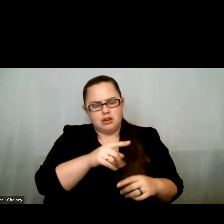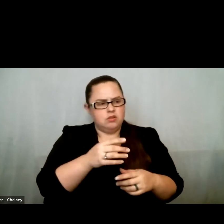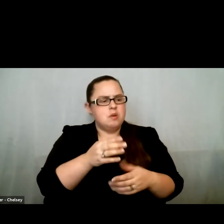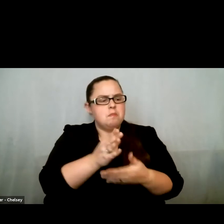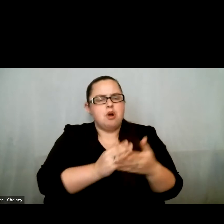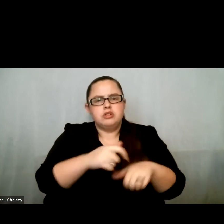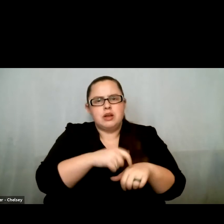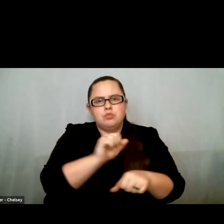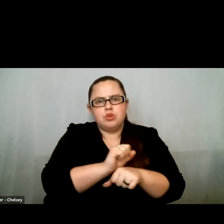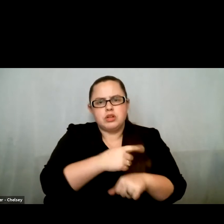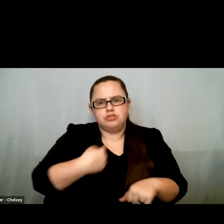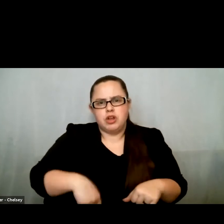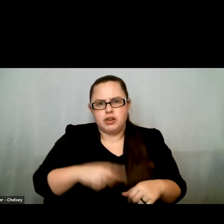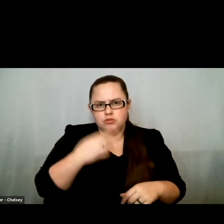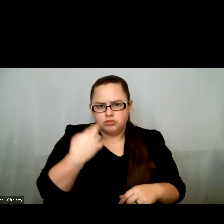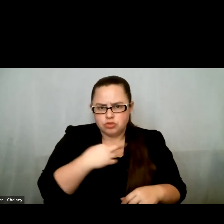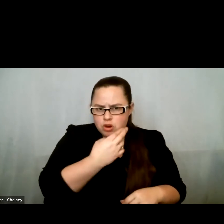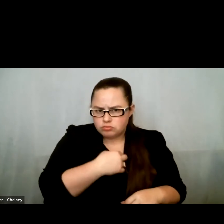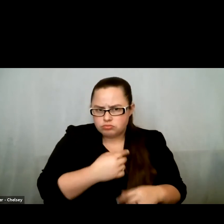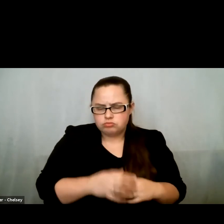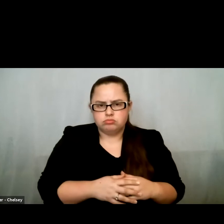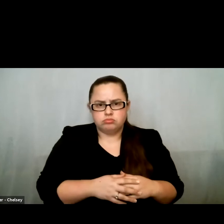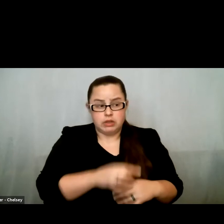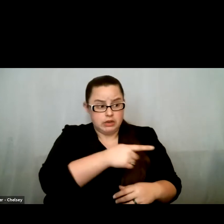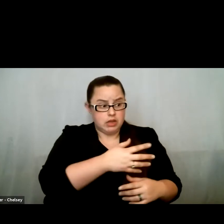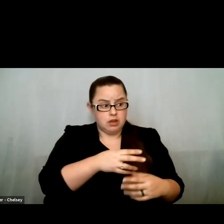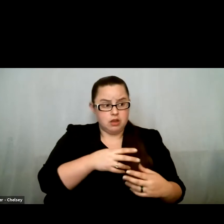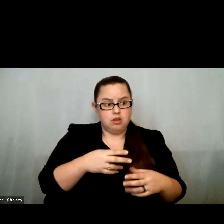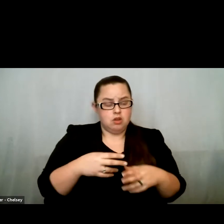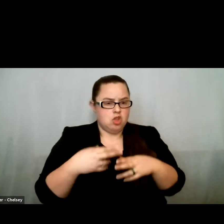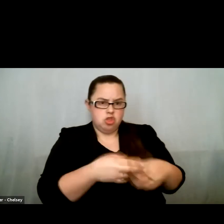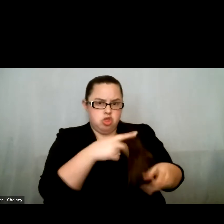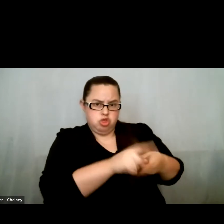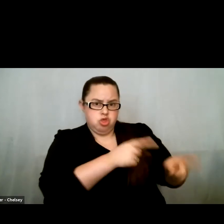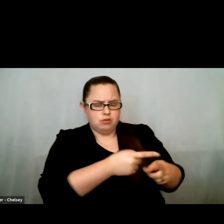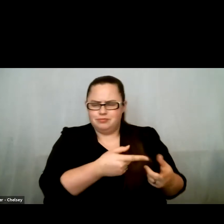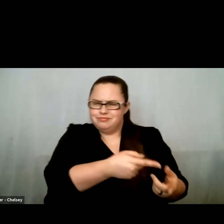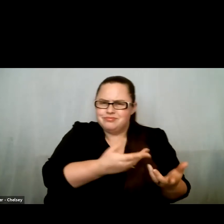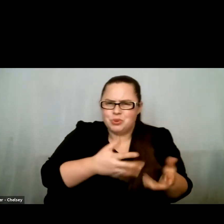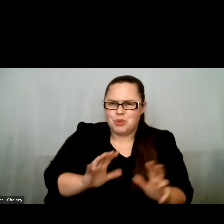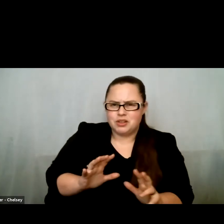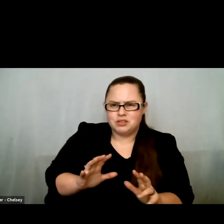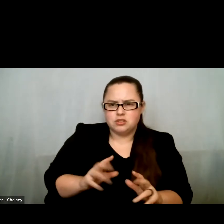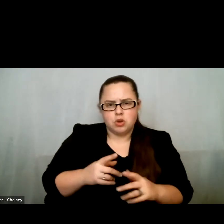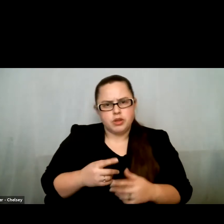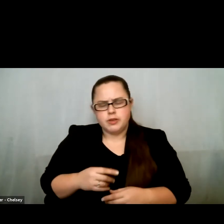Vincent did not want to be called names. He stood up for himself. There was a fist fight.